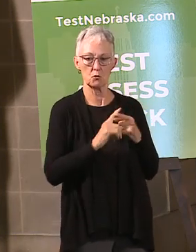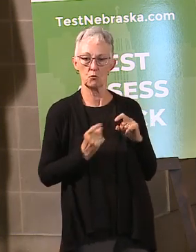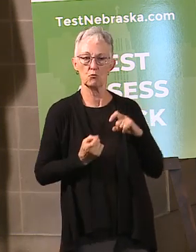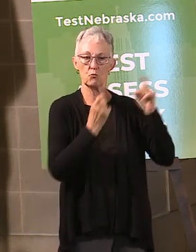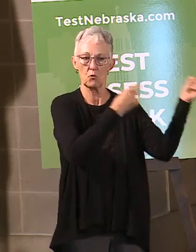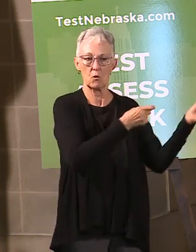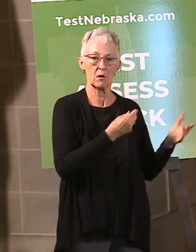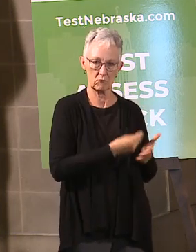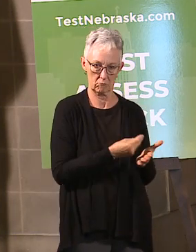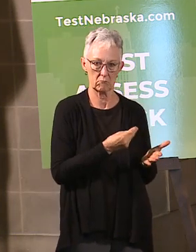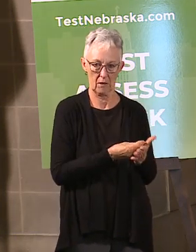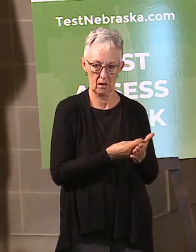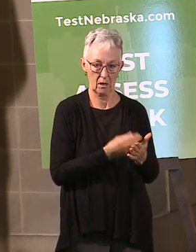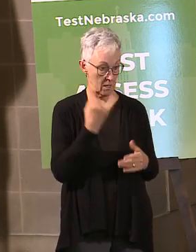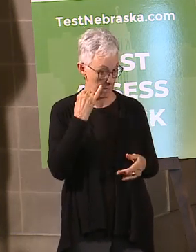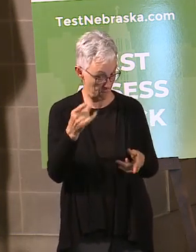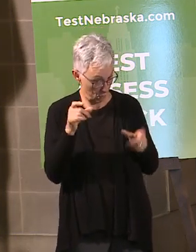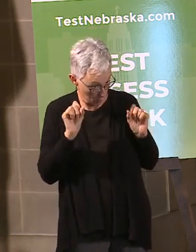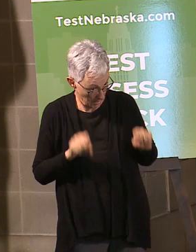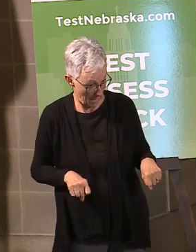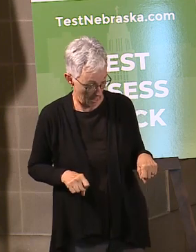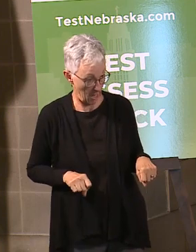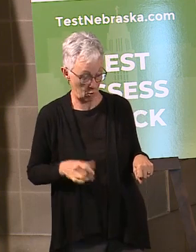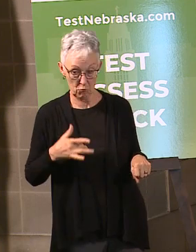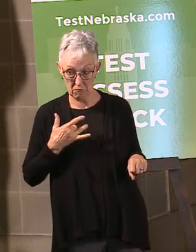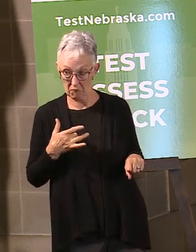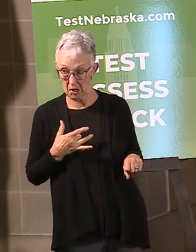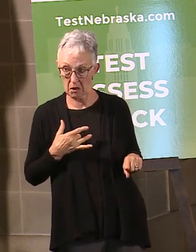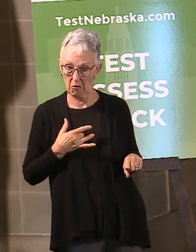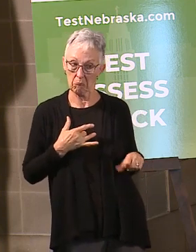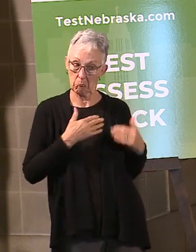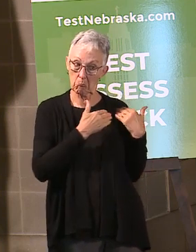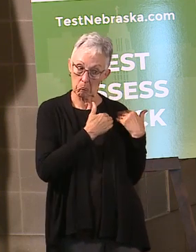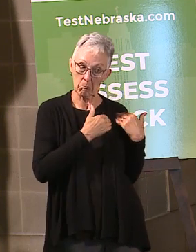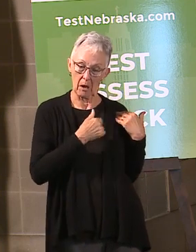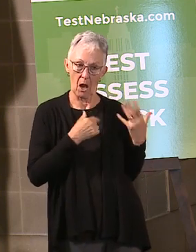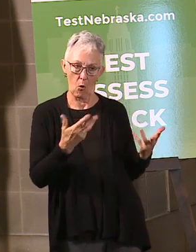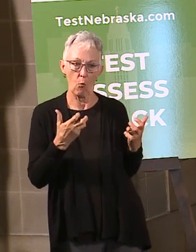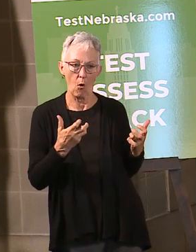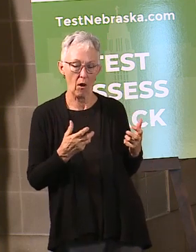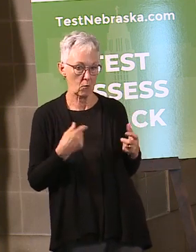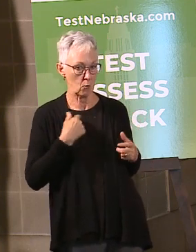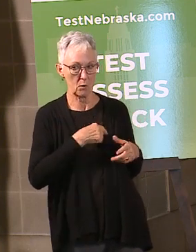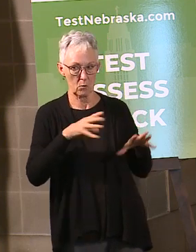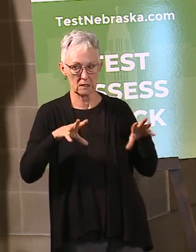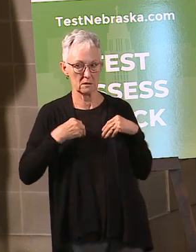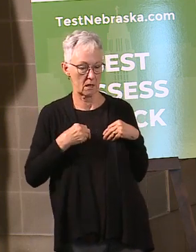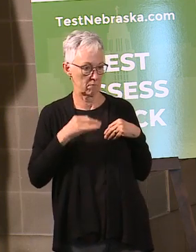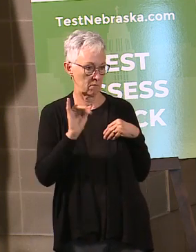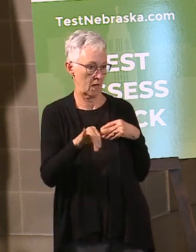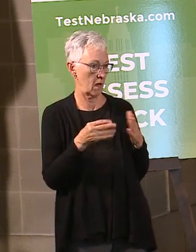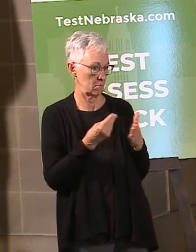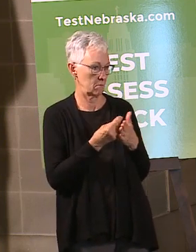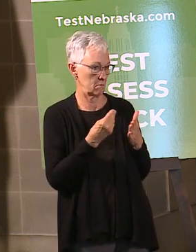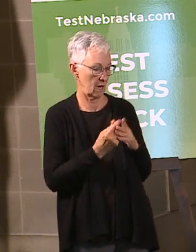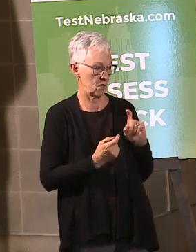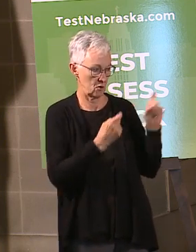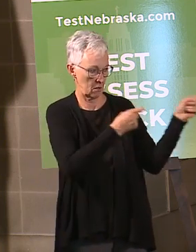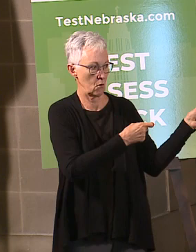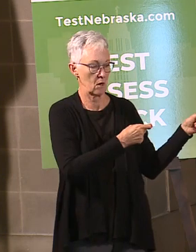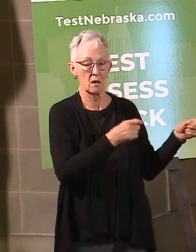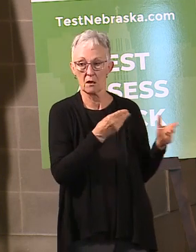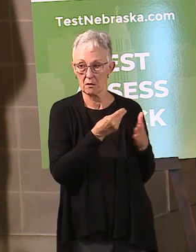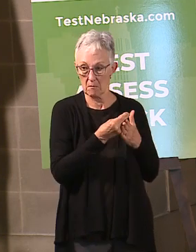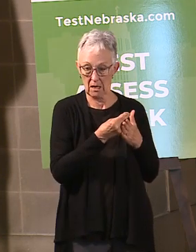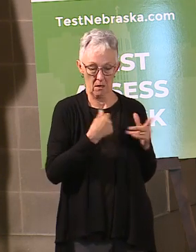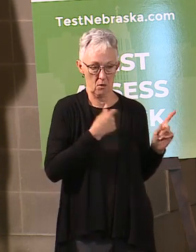donating. If you're able and it's right for you, we would consider accepting that donation, which we would then use